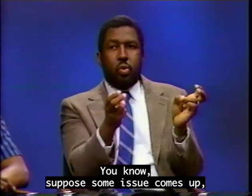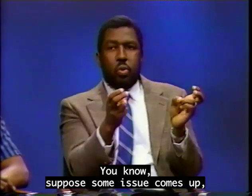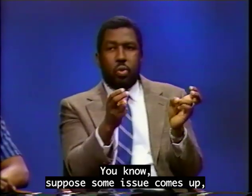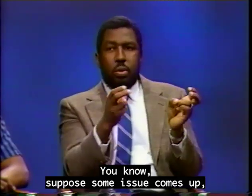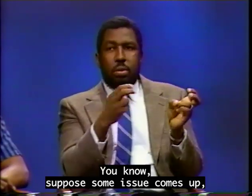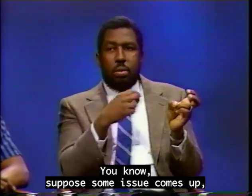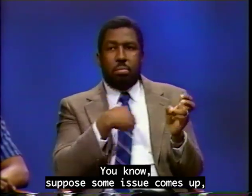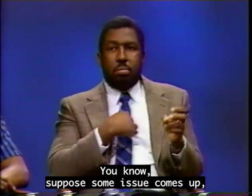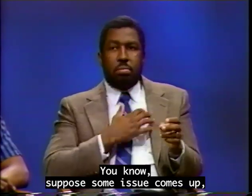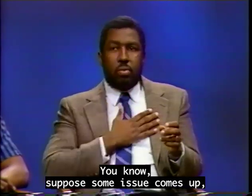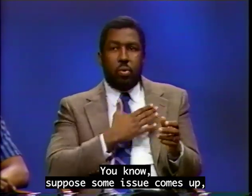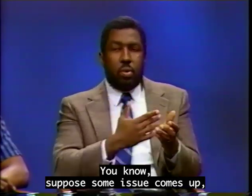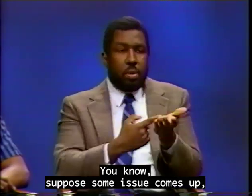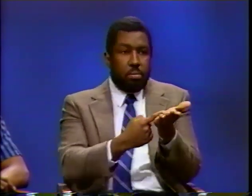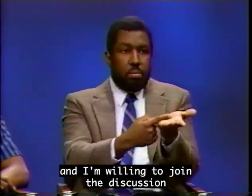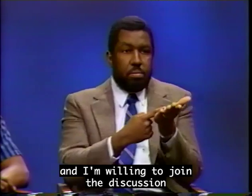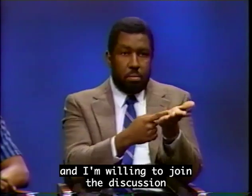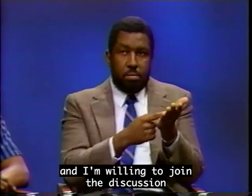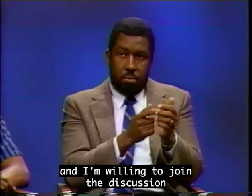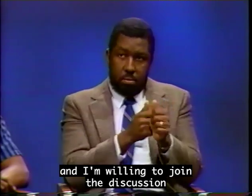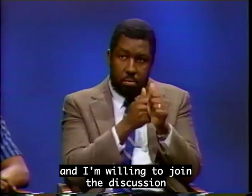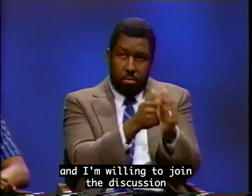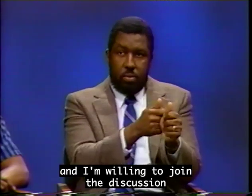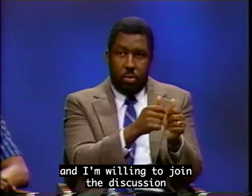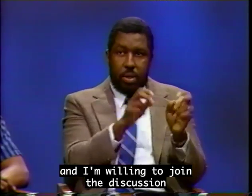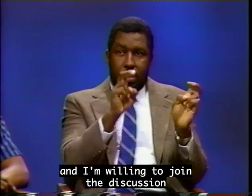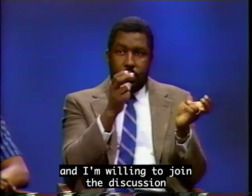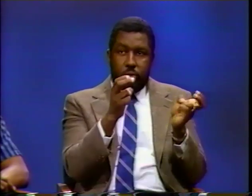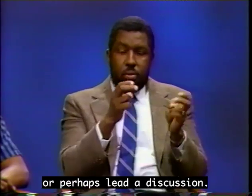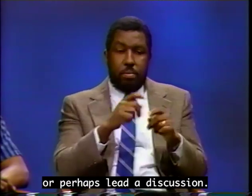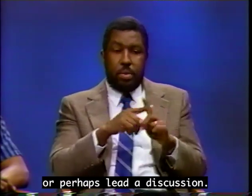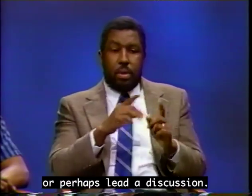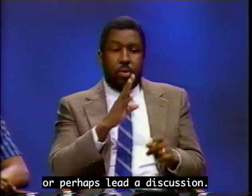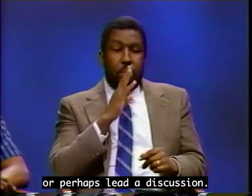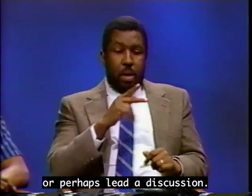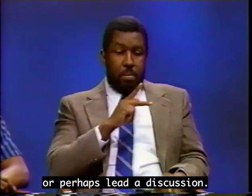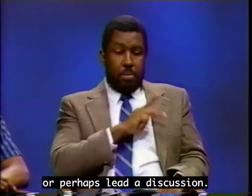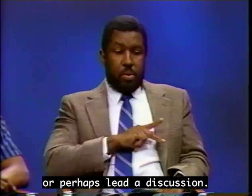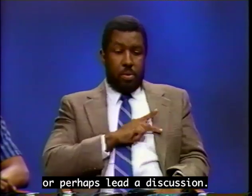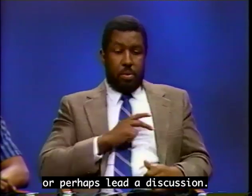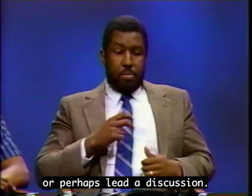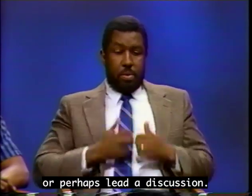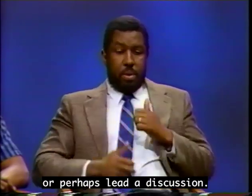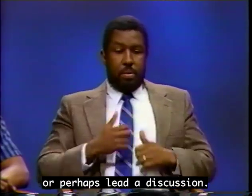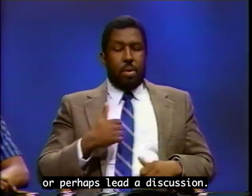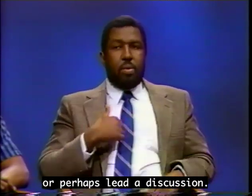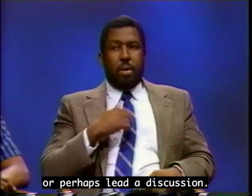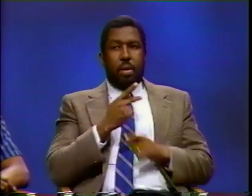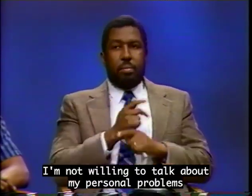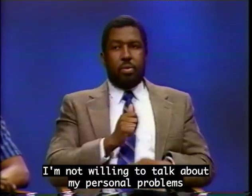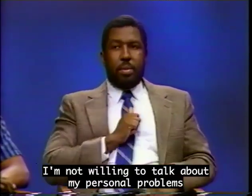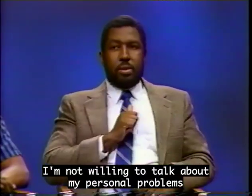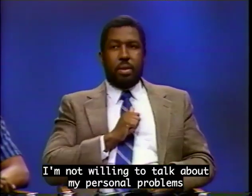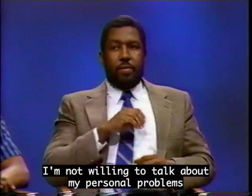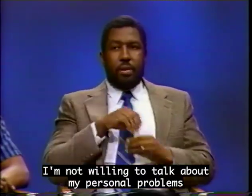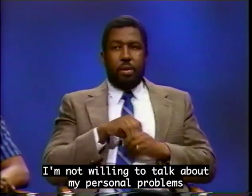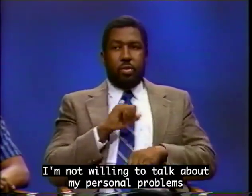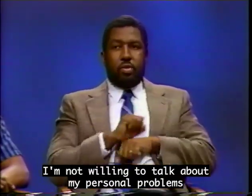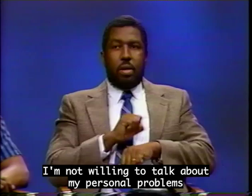You know, suppose some issue comes up and I'm willing to join the discussion or perhaps lead a discussion. I'm not willing to talk about my